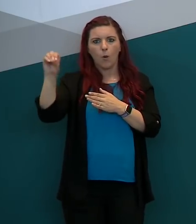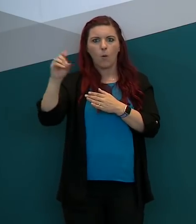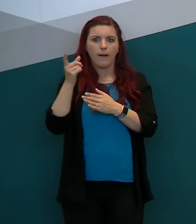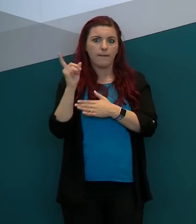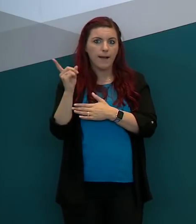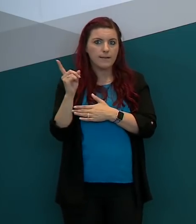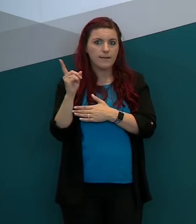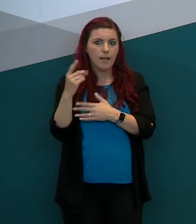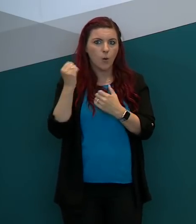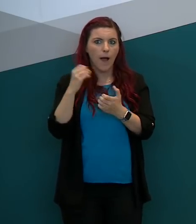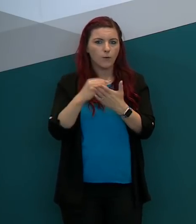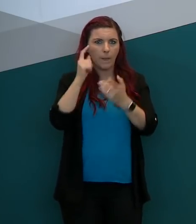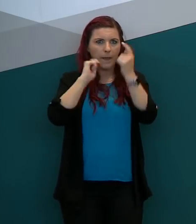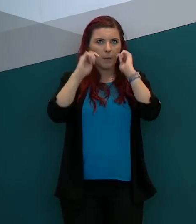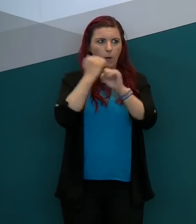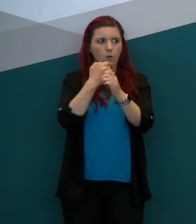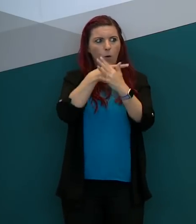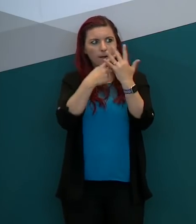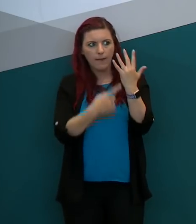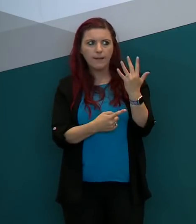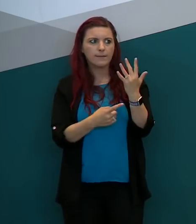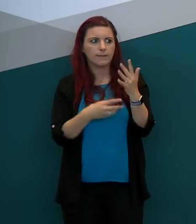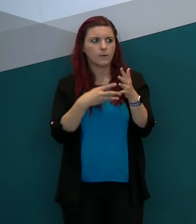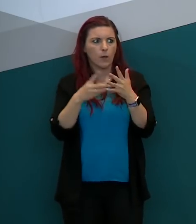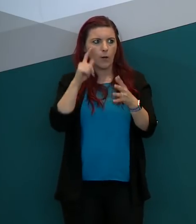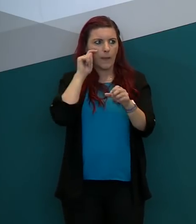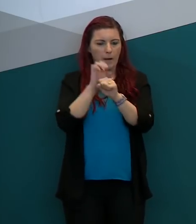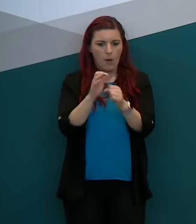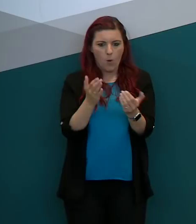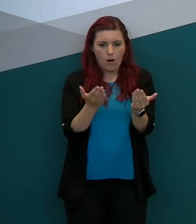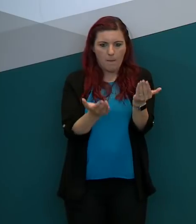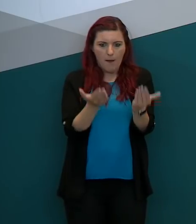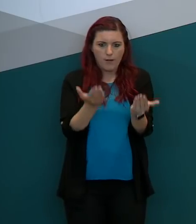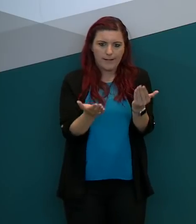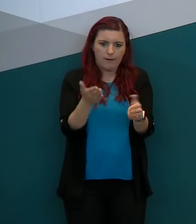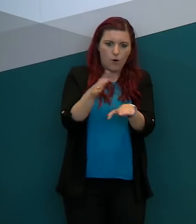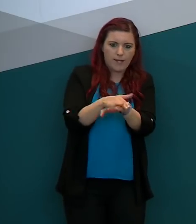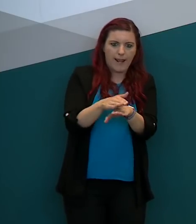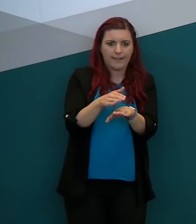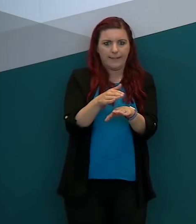And so you have to take that into account when you're doing comparative mortality